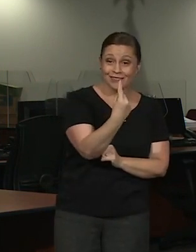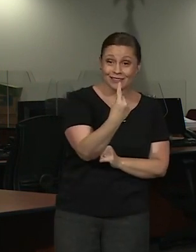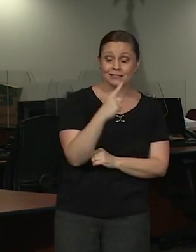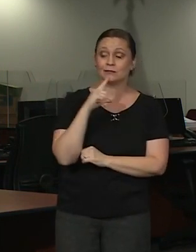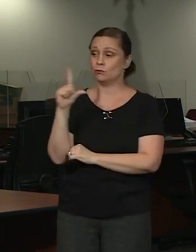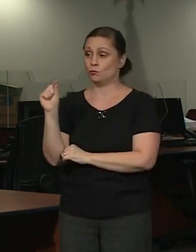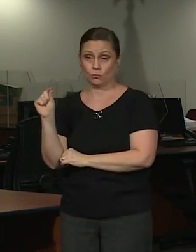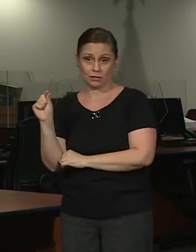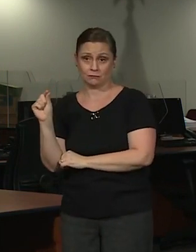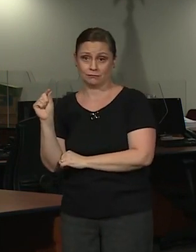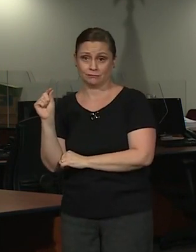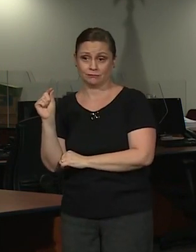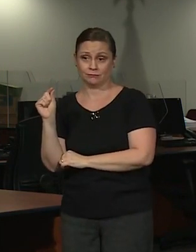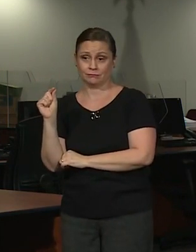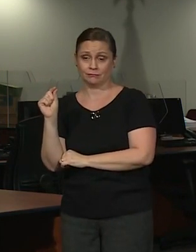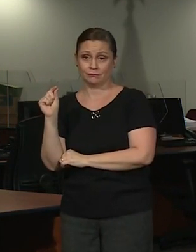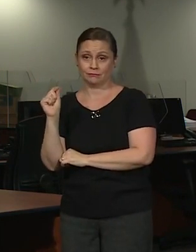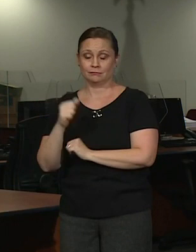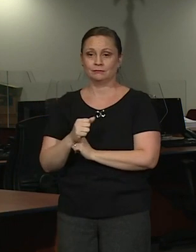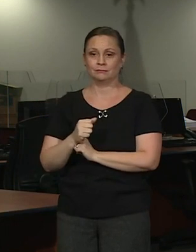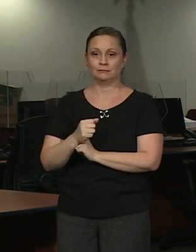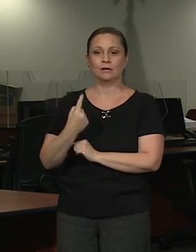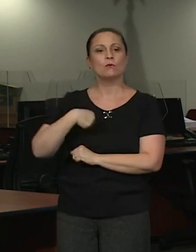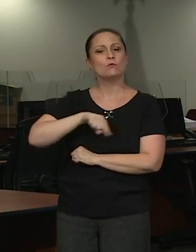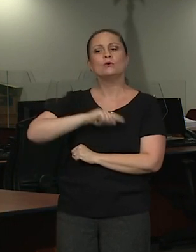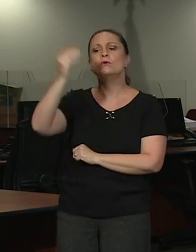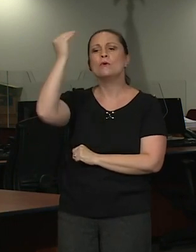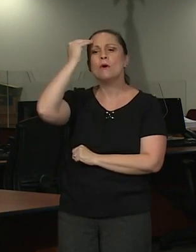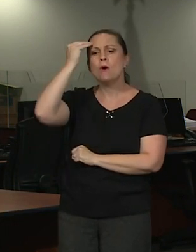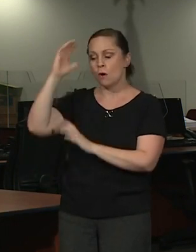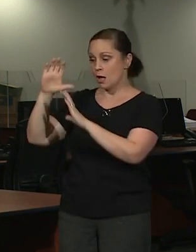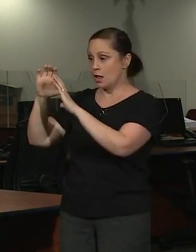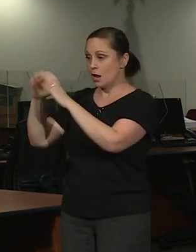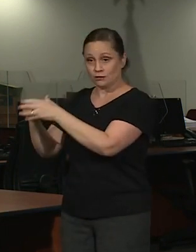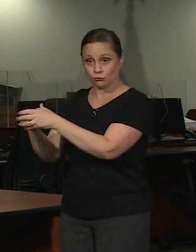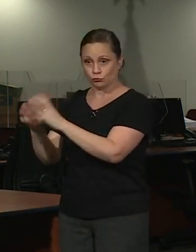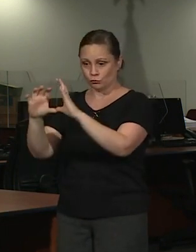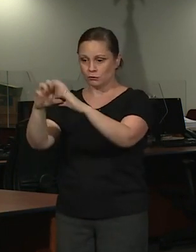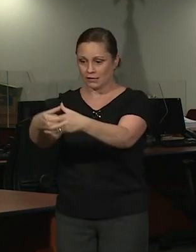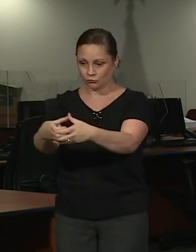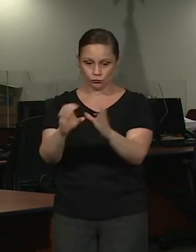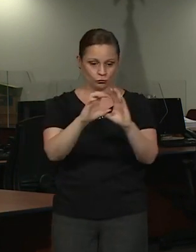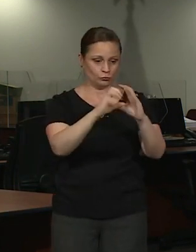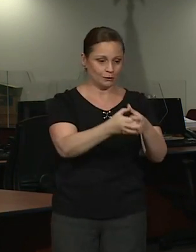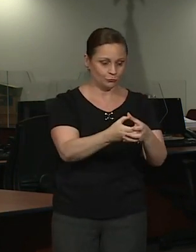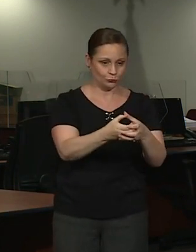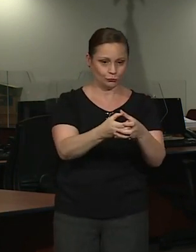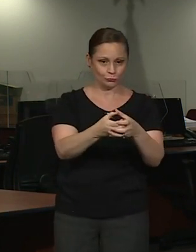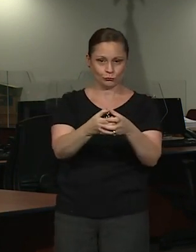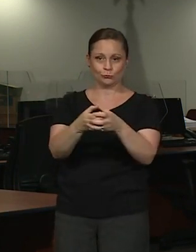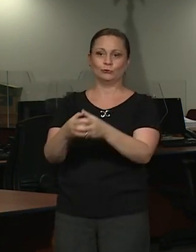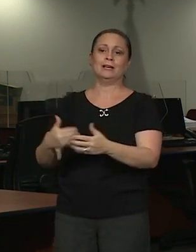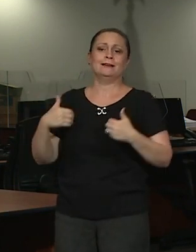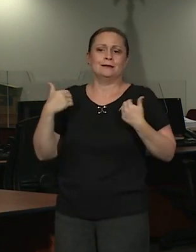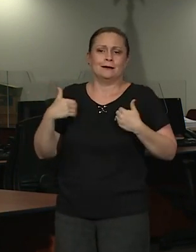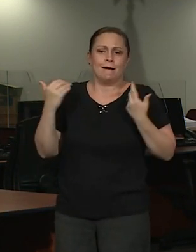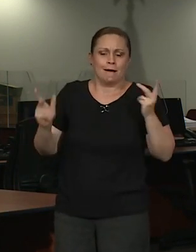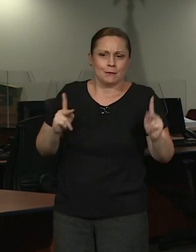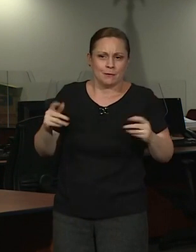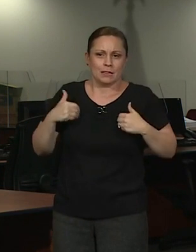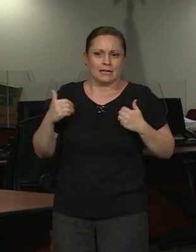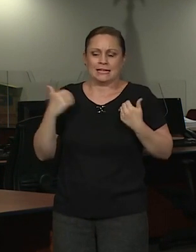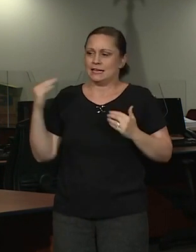20. We are aware of clusters of cases among teenagers and young adults who have spent time together in social